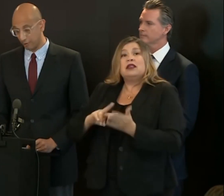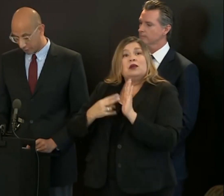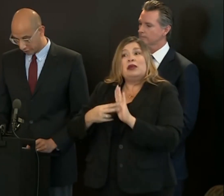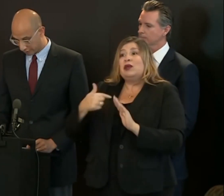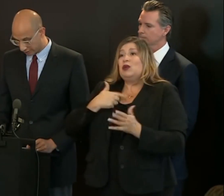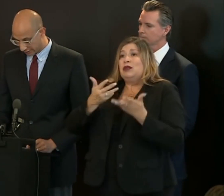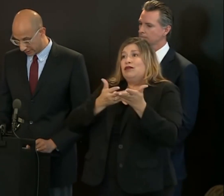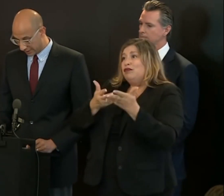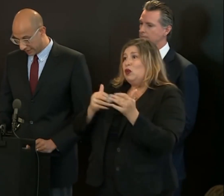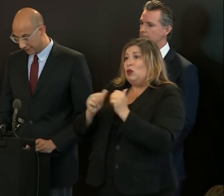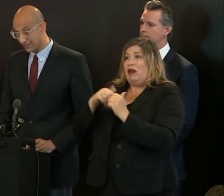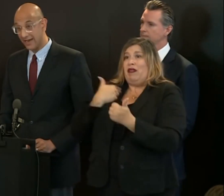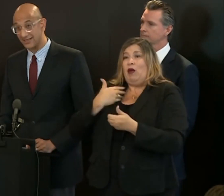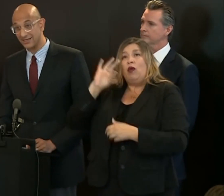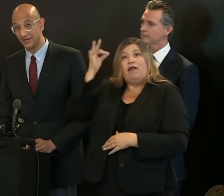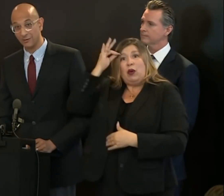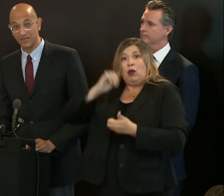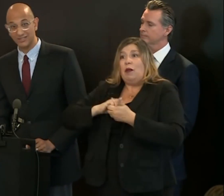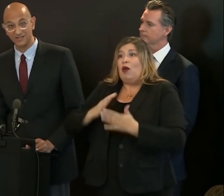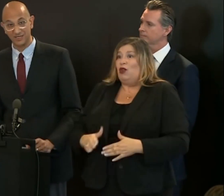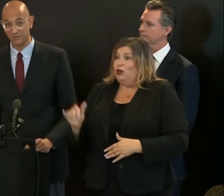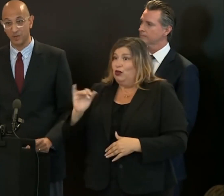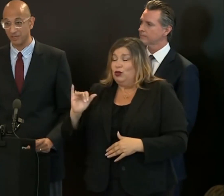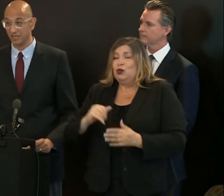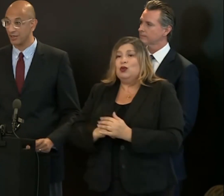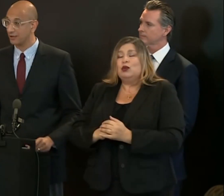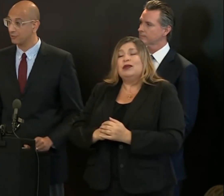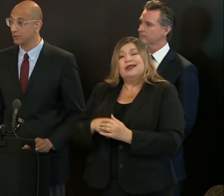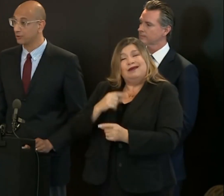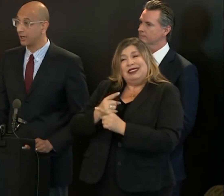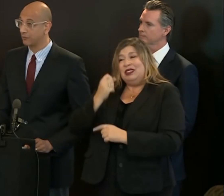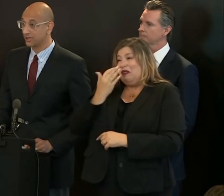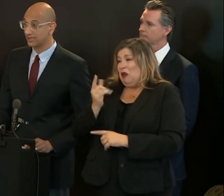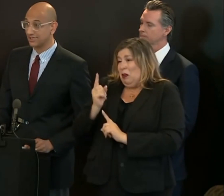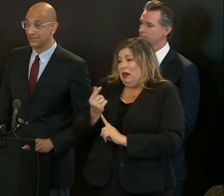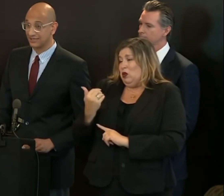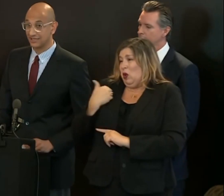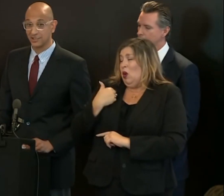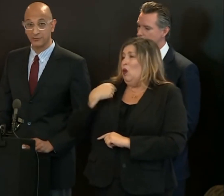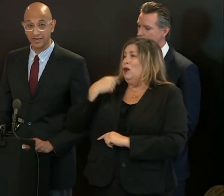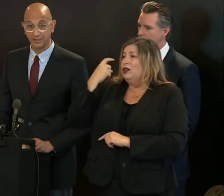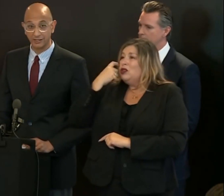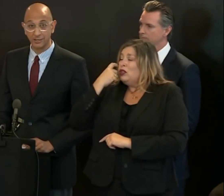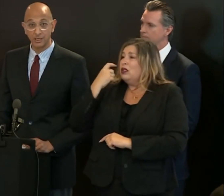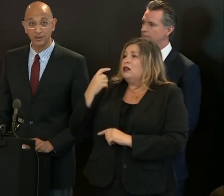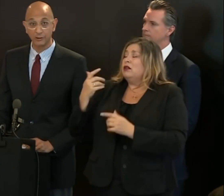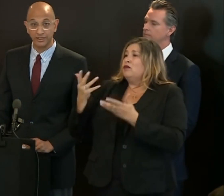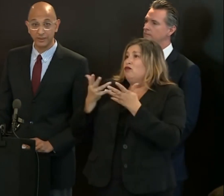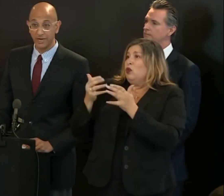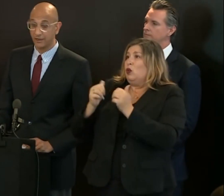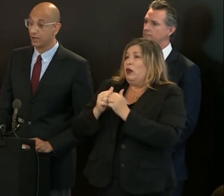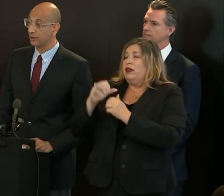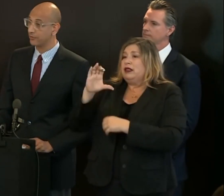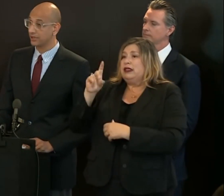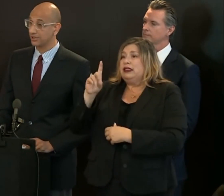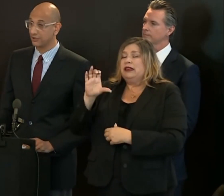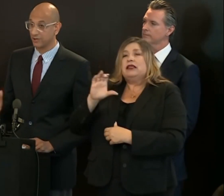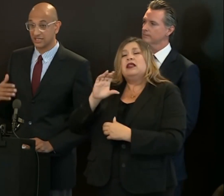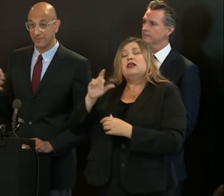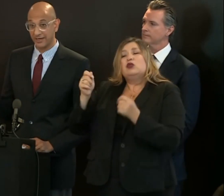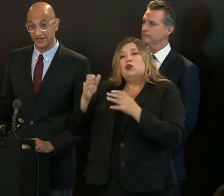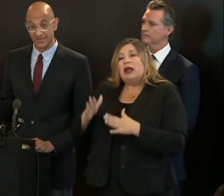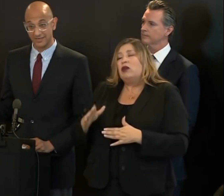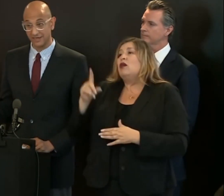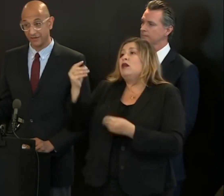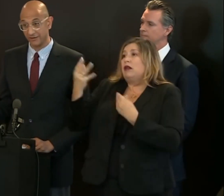with our federal partners. And yes, it was just moments ago that we were on with the CDC's director learning about our ability